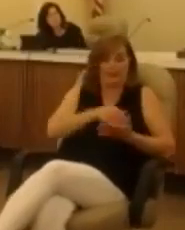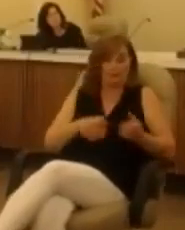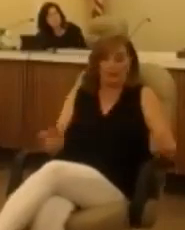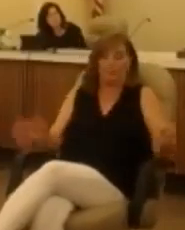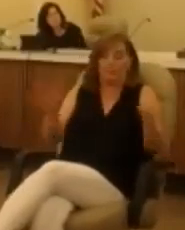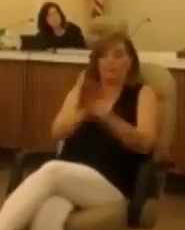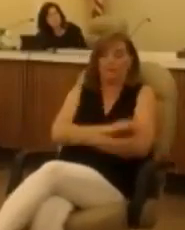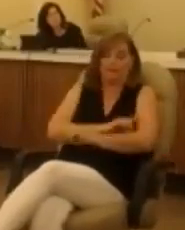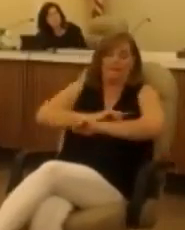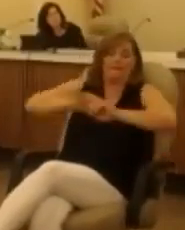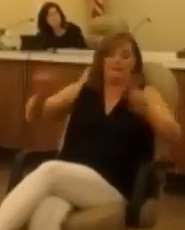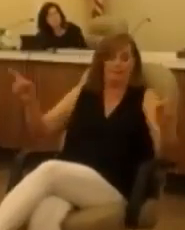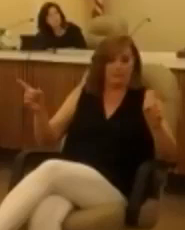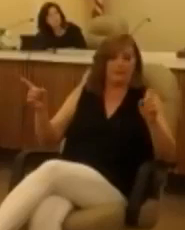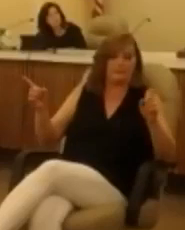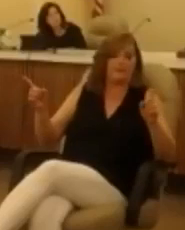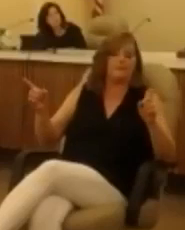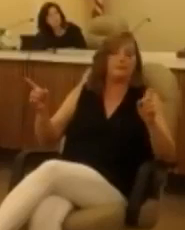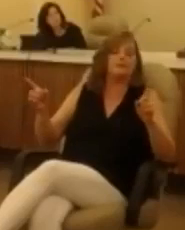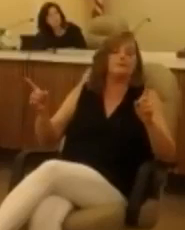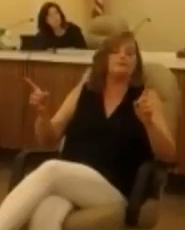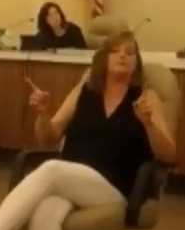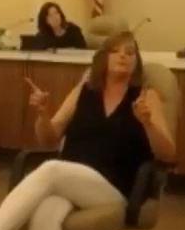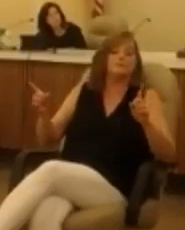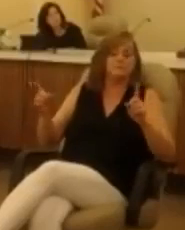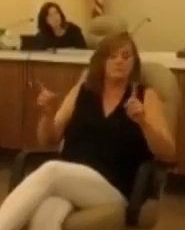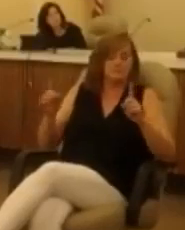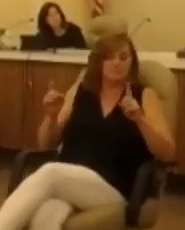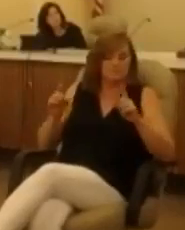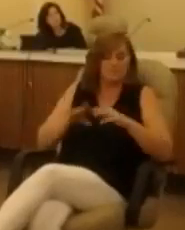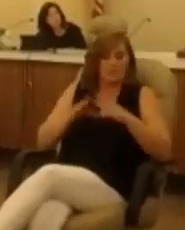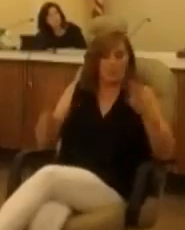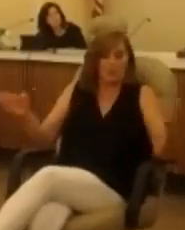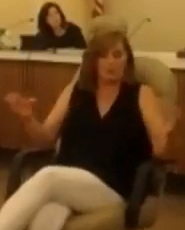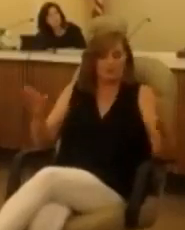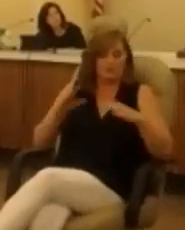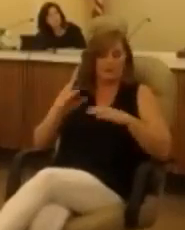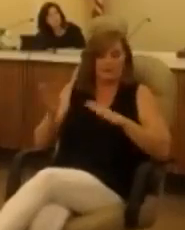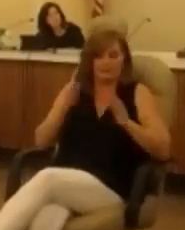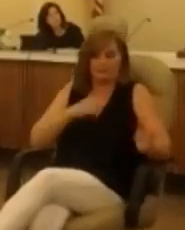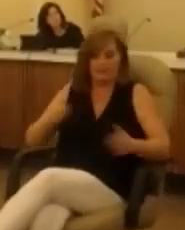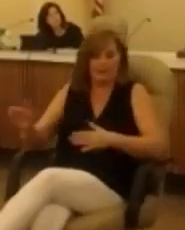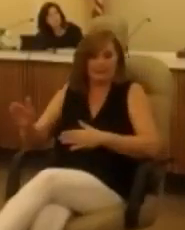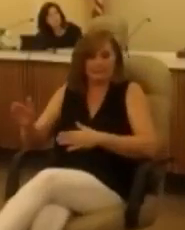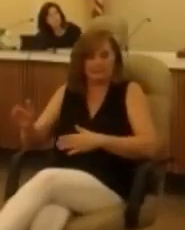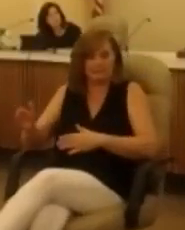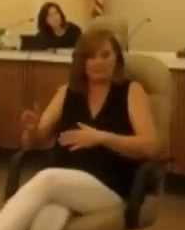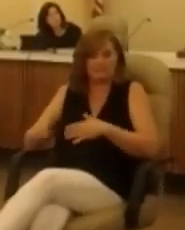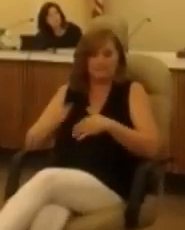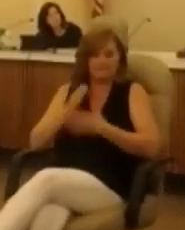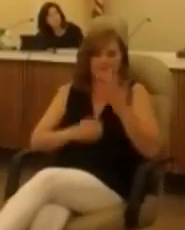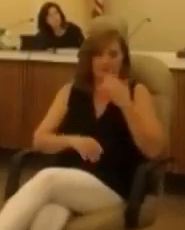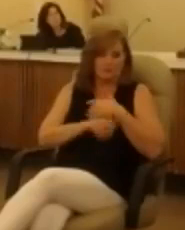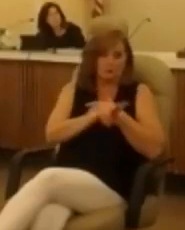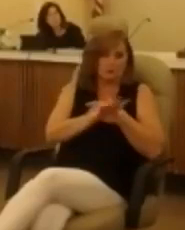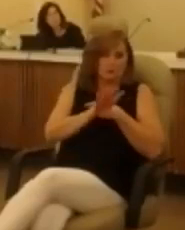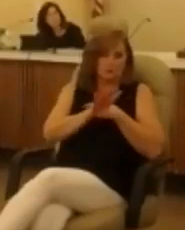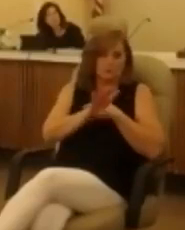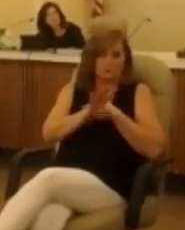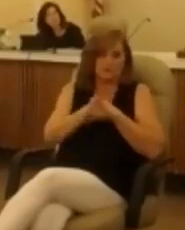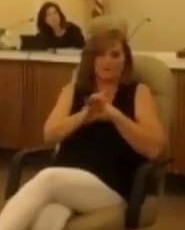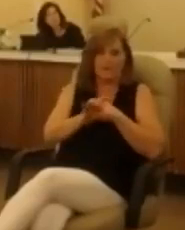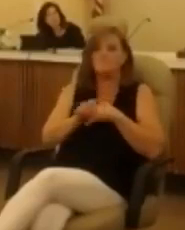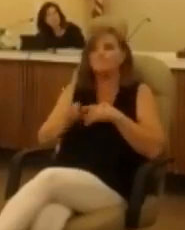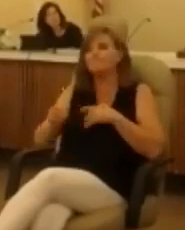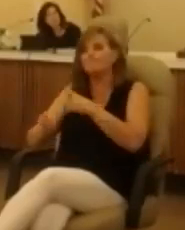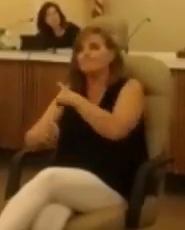different open space incentive plan layout, section 278? He could.